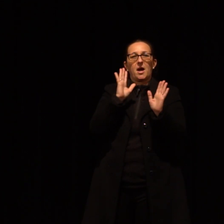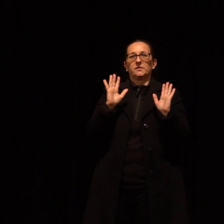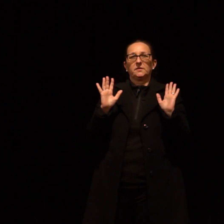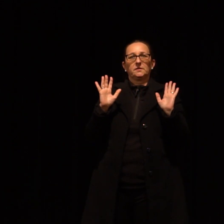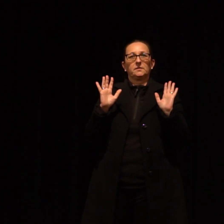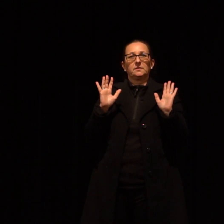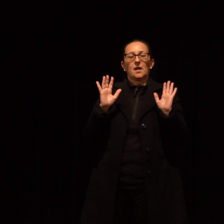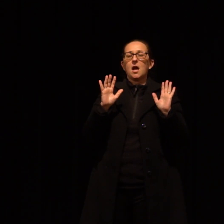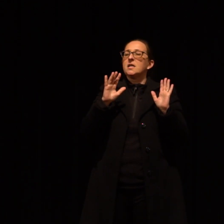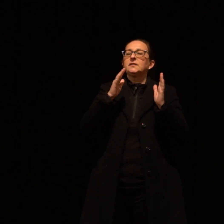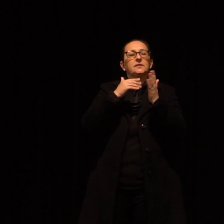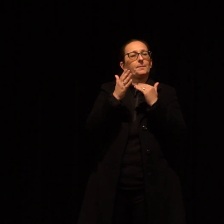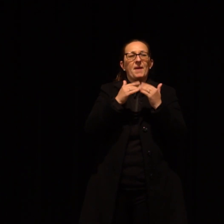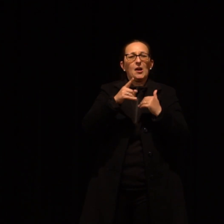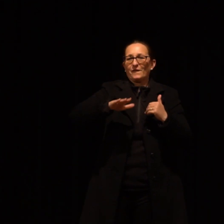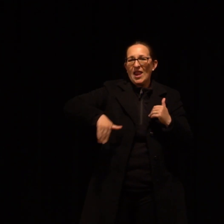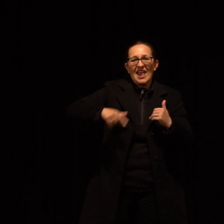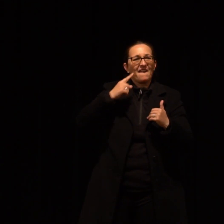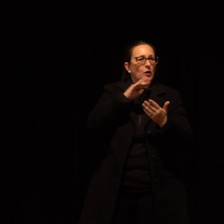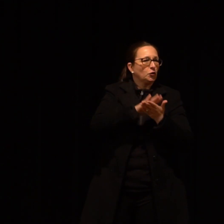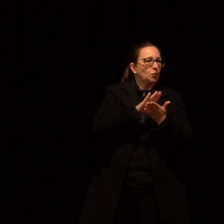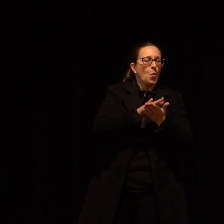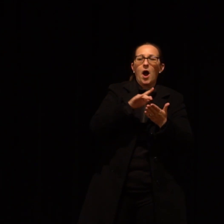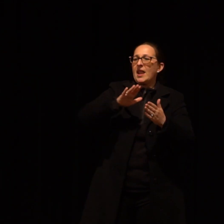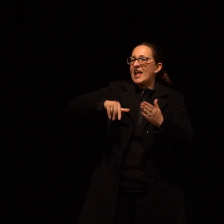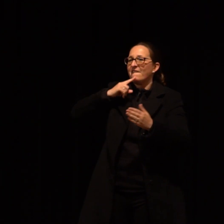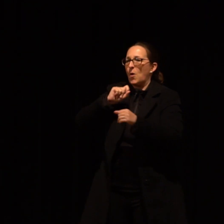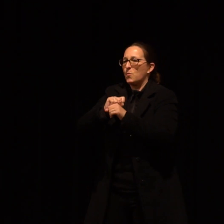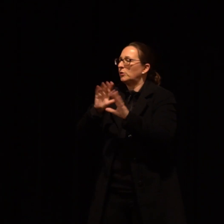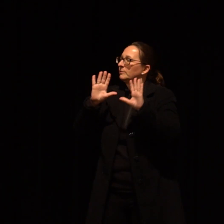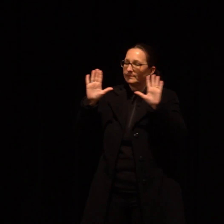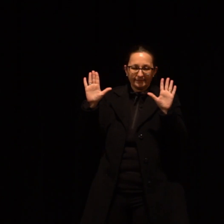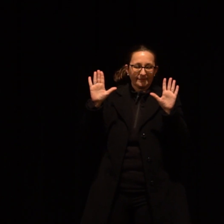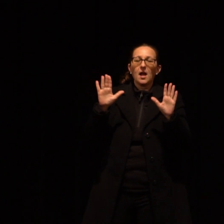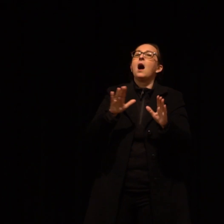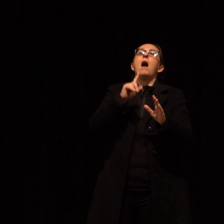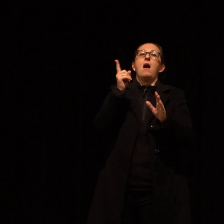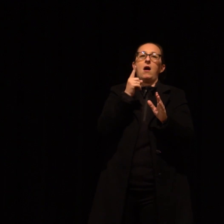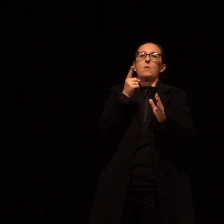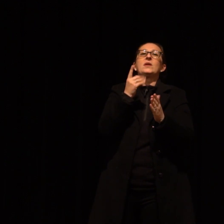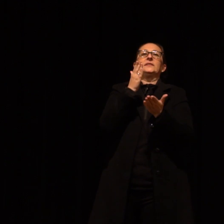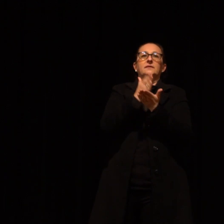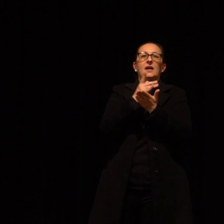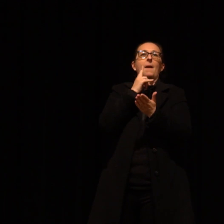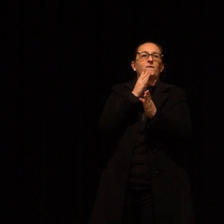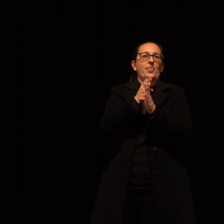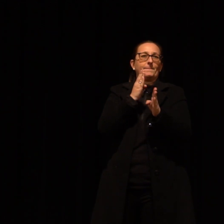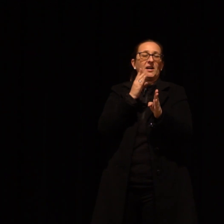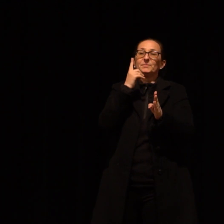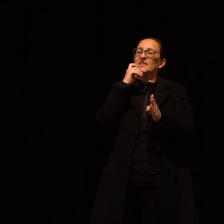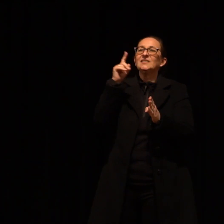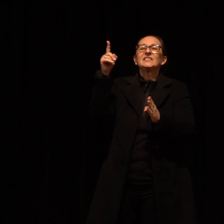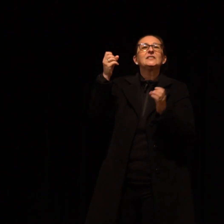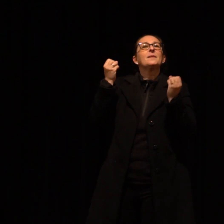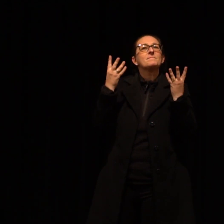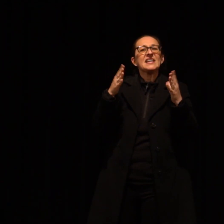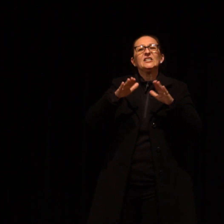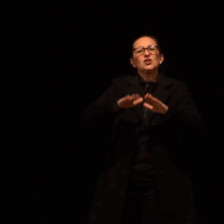please stop for buses. Doesn't matter if you're late for school, it doesn't matter if you're late for work. Stop